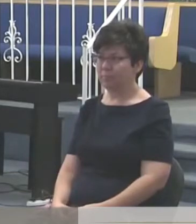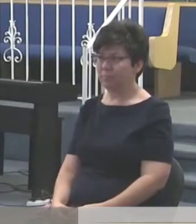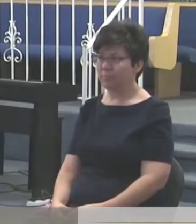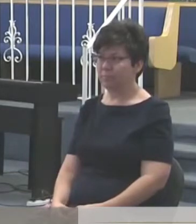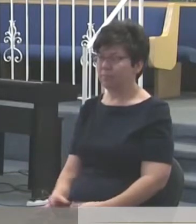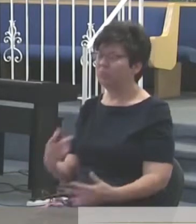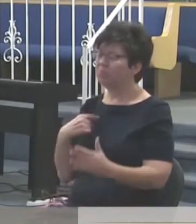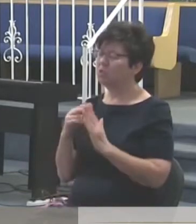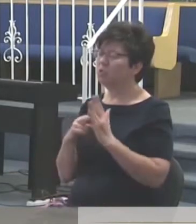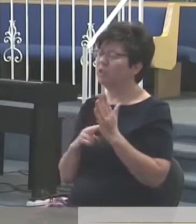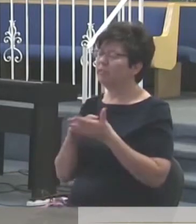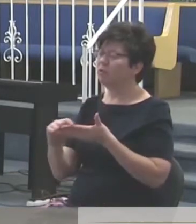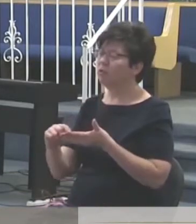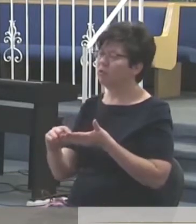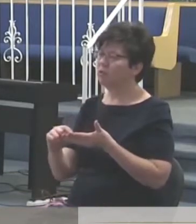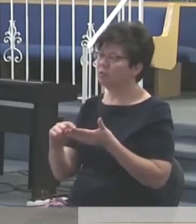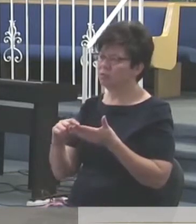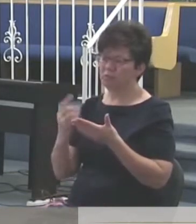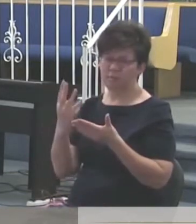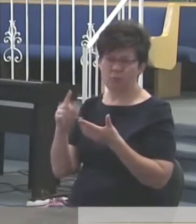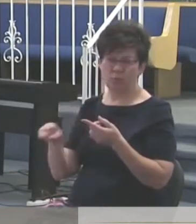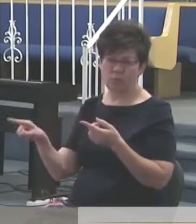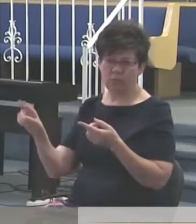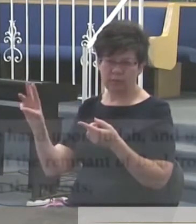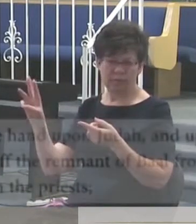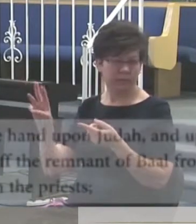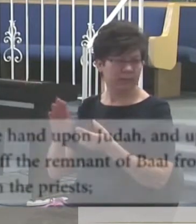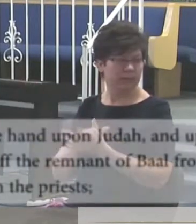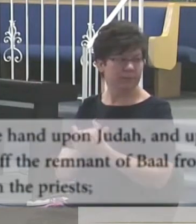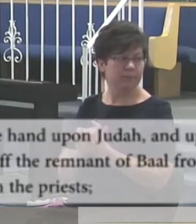And we're just going to read verses 4 through 6.